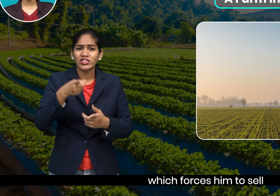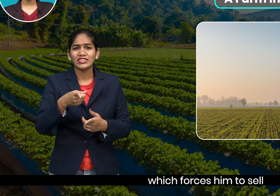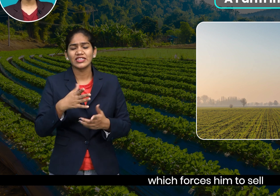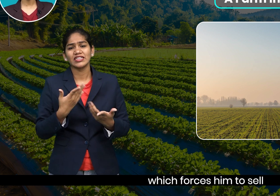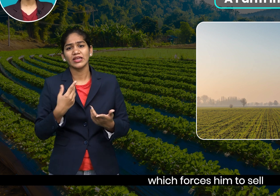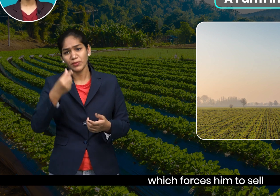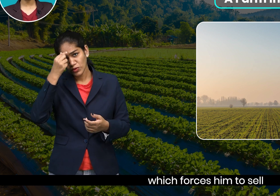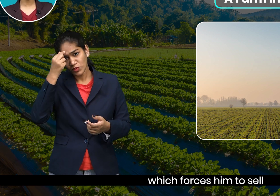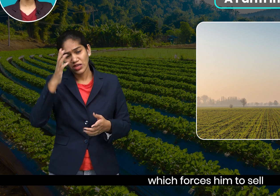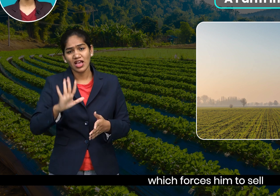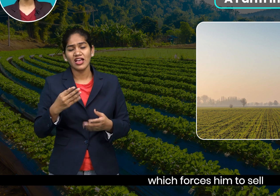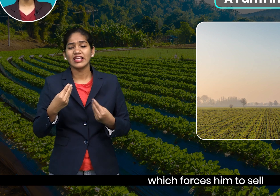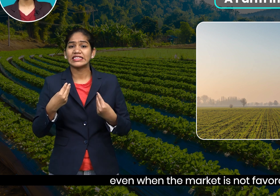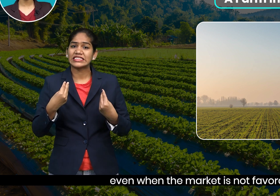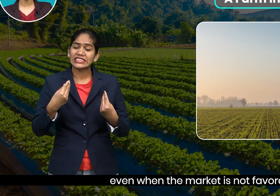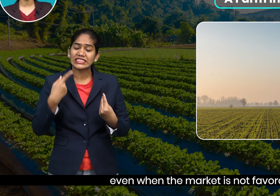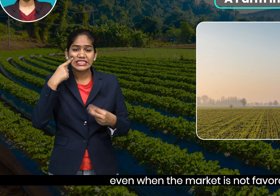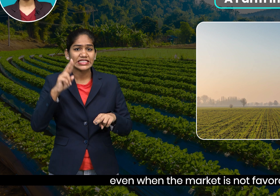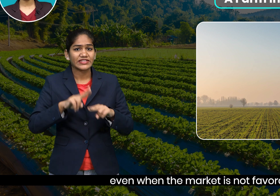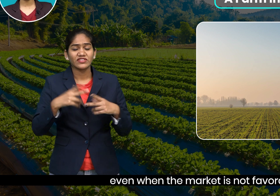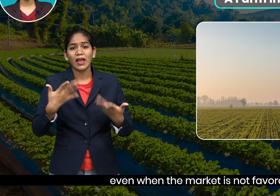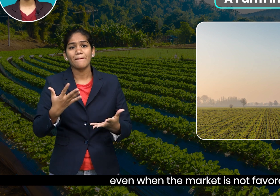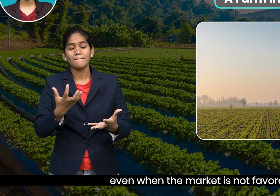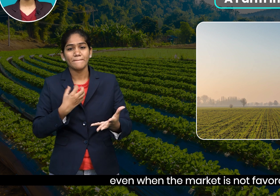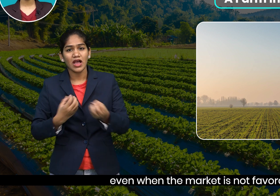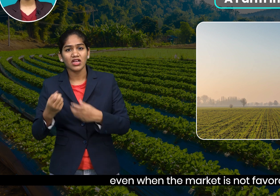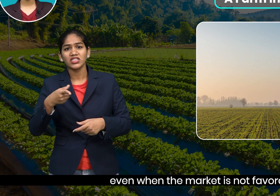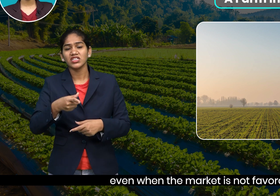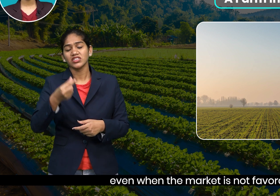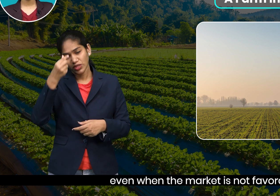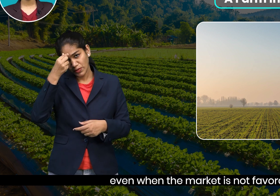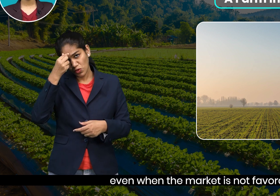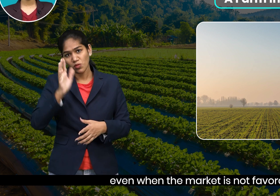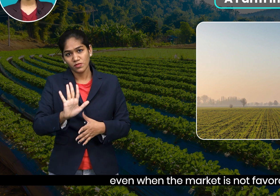even when the market is not favorable.